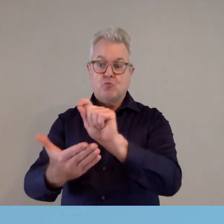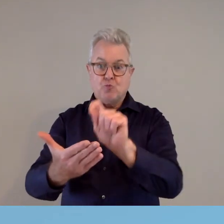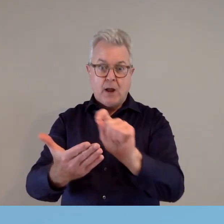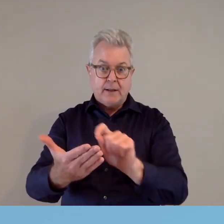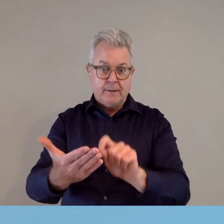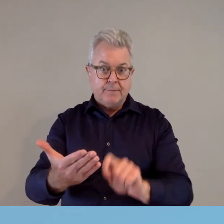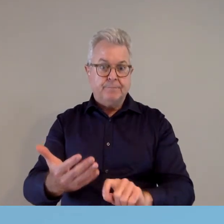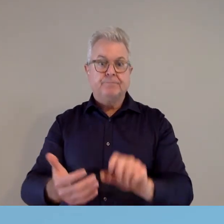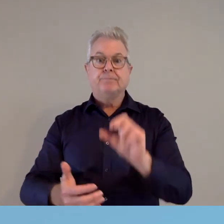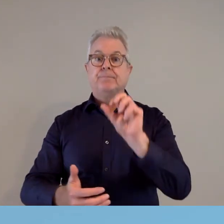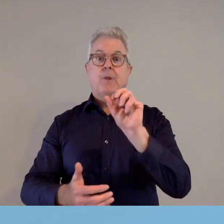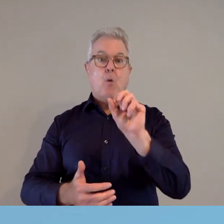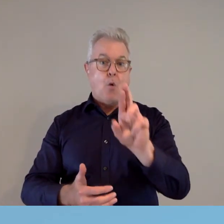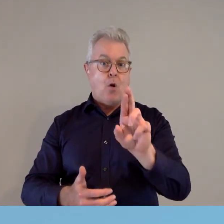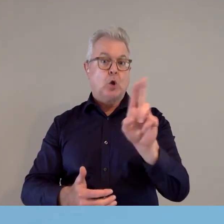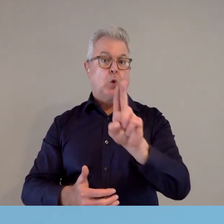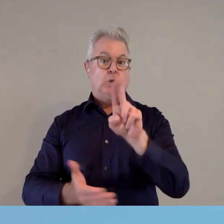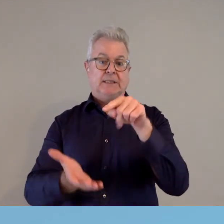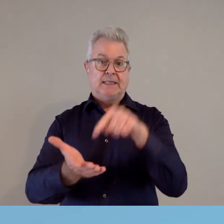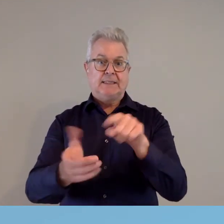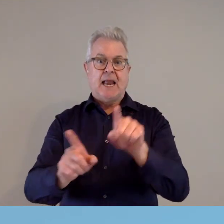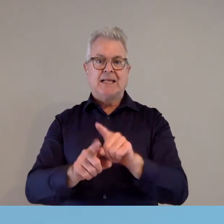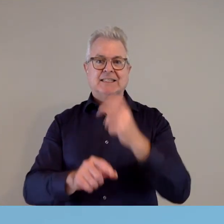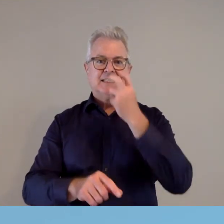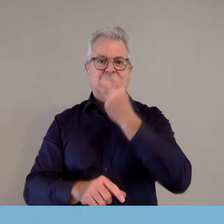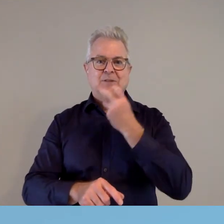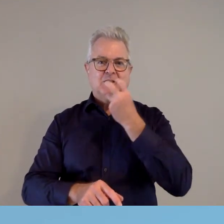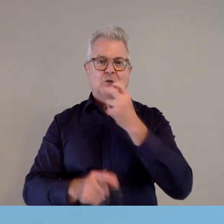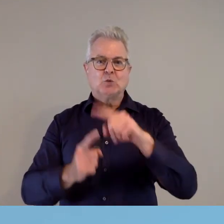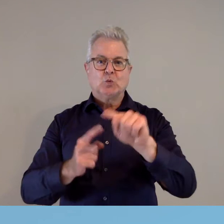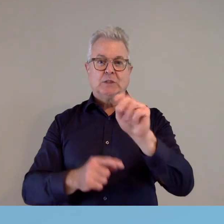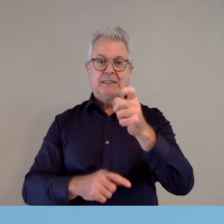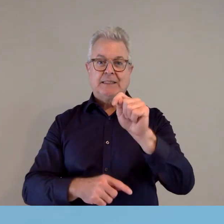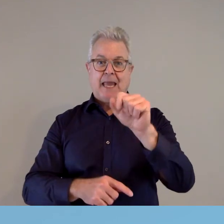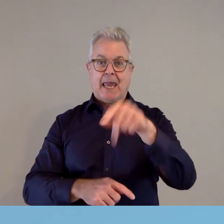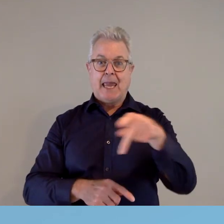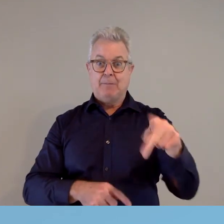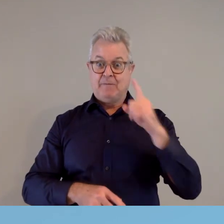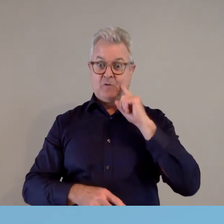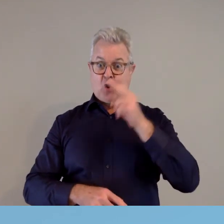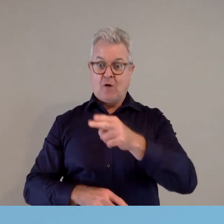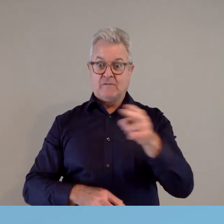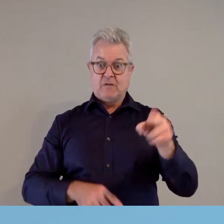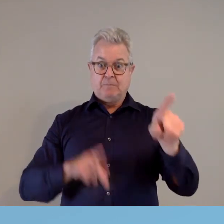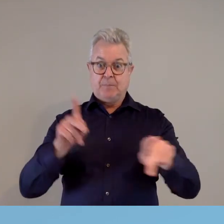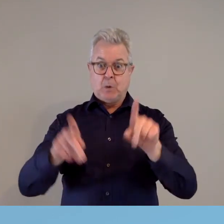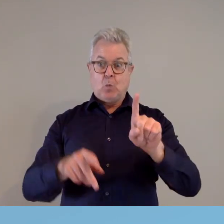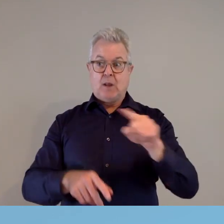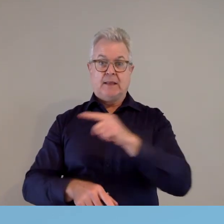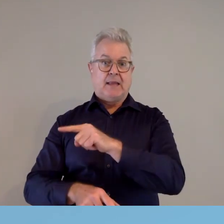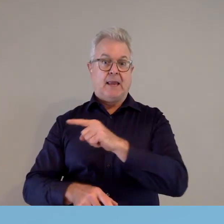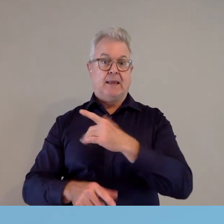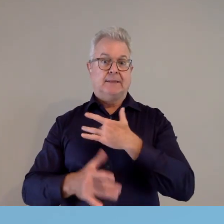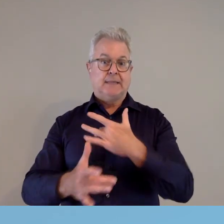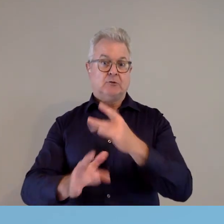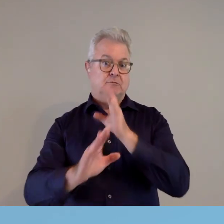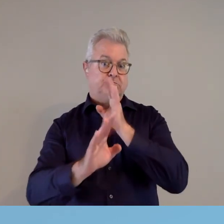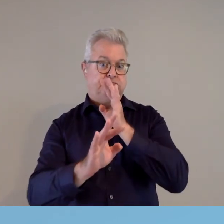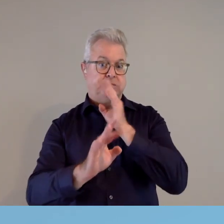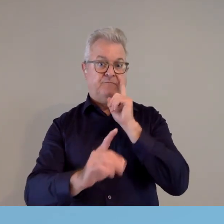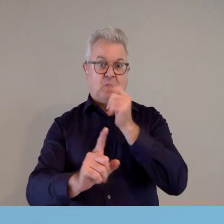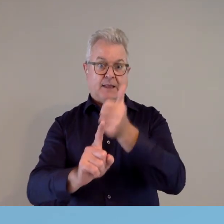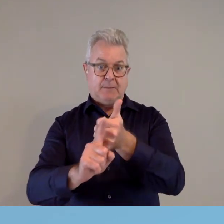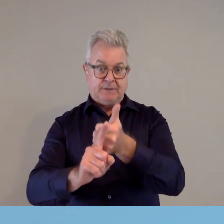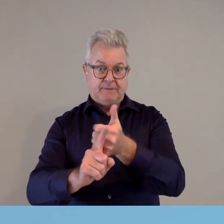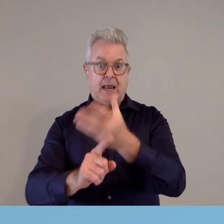or using it as a speech to text app for hard of hearing people, because they tend